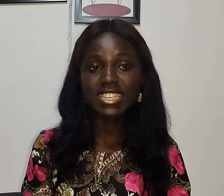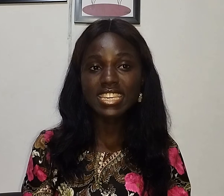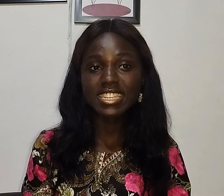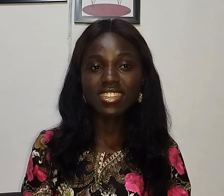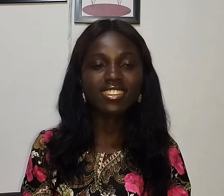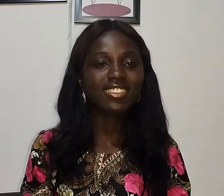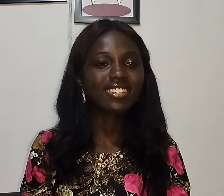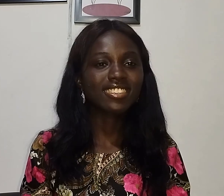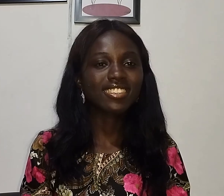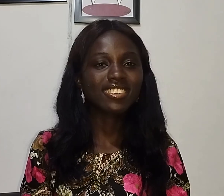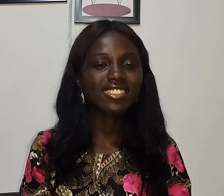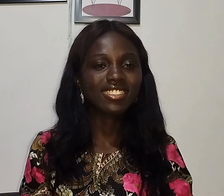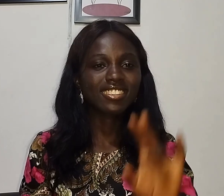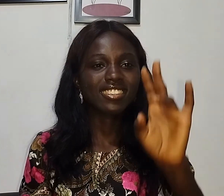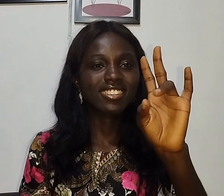17,